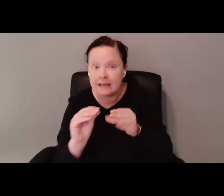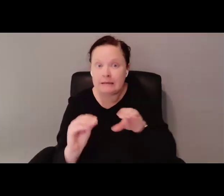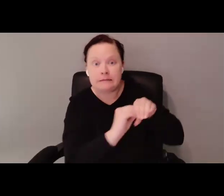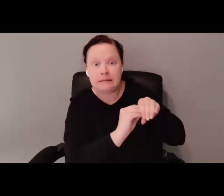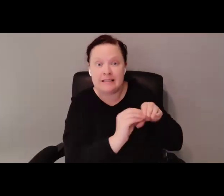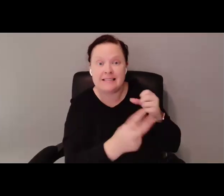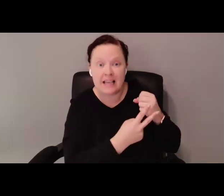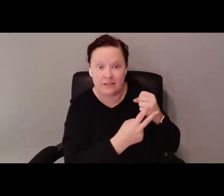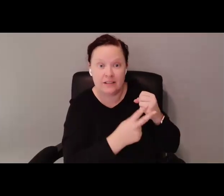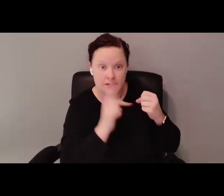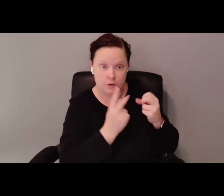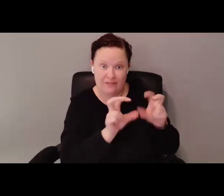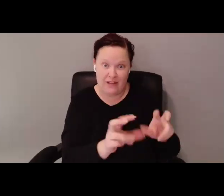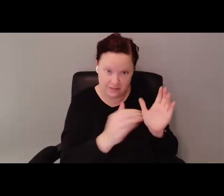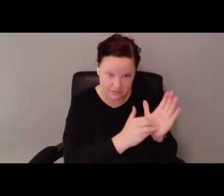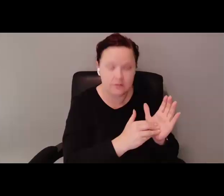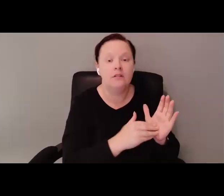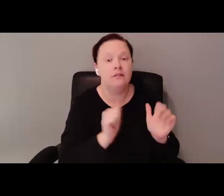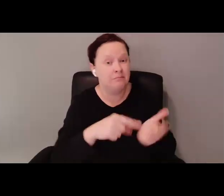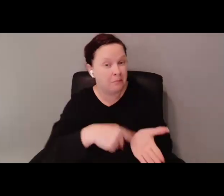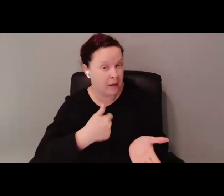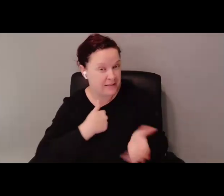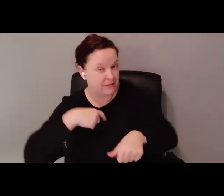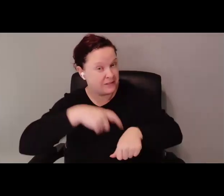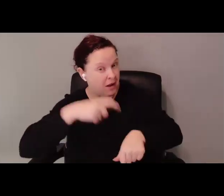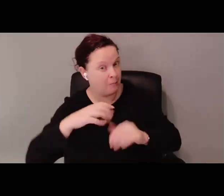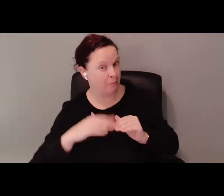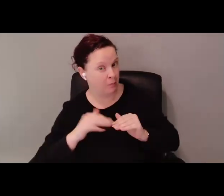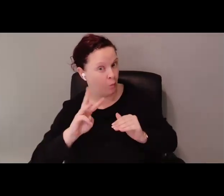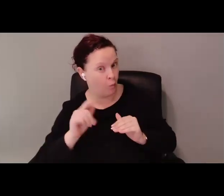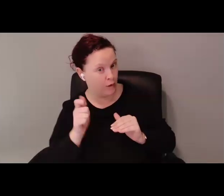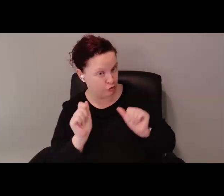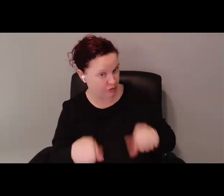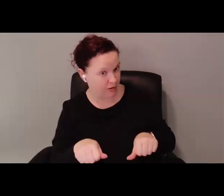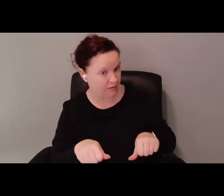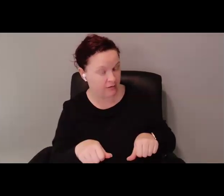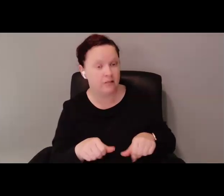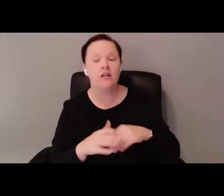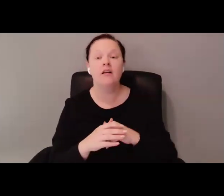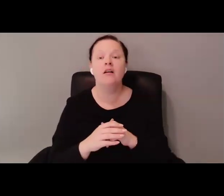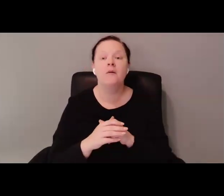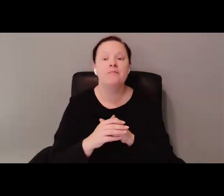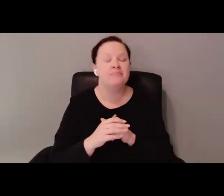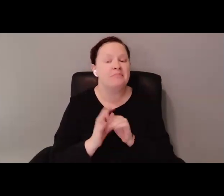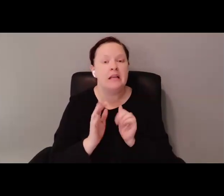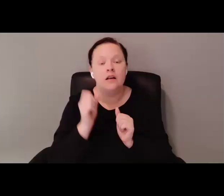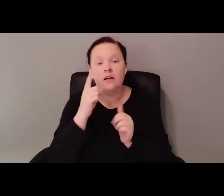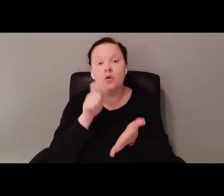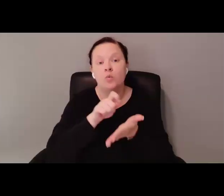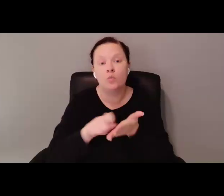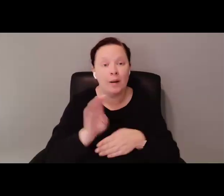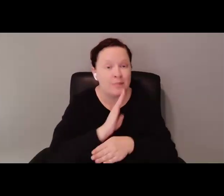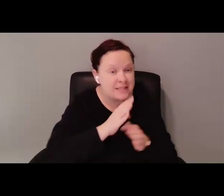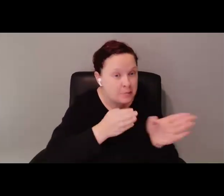pay myself for my time at least minimum wage? So I don't believe in actually writing a business plan or